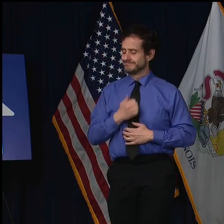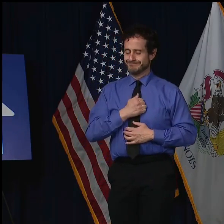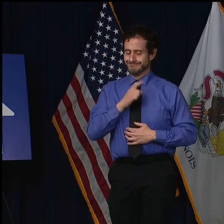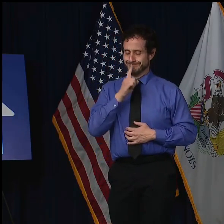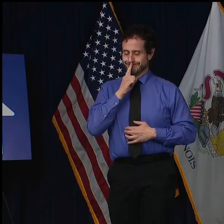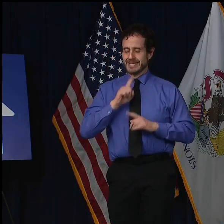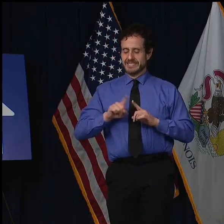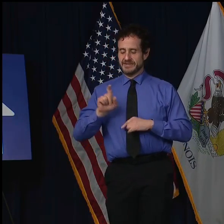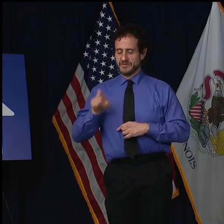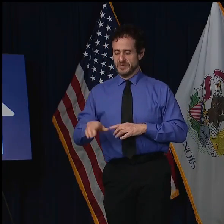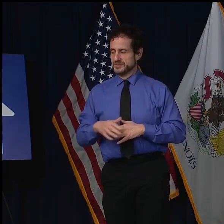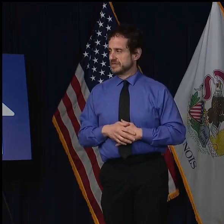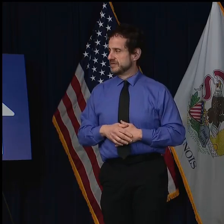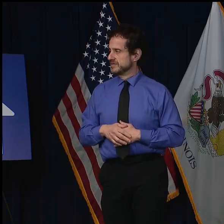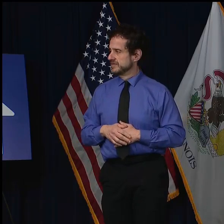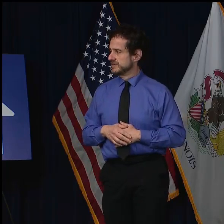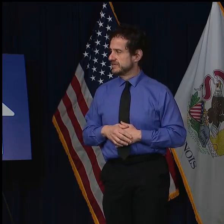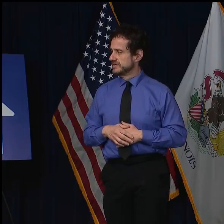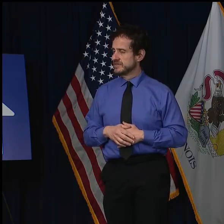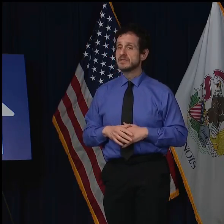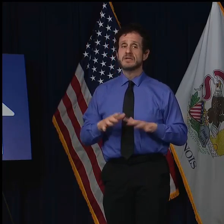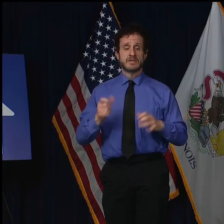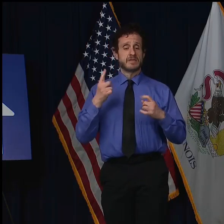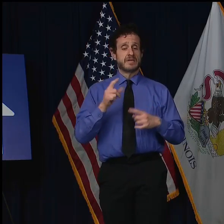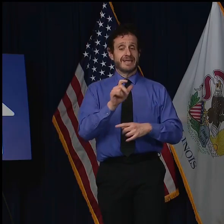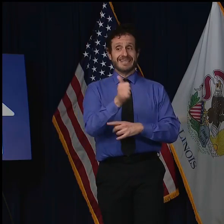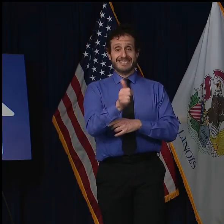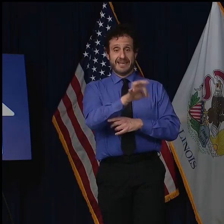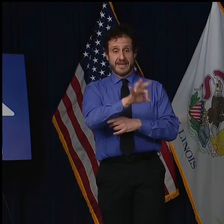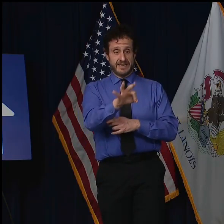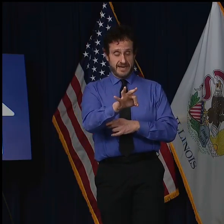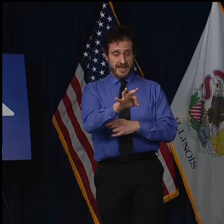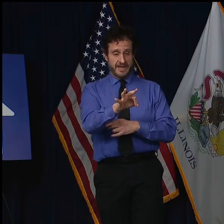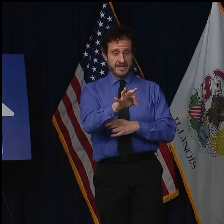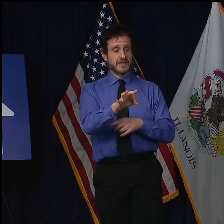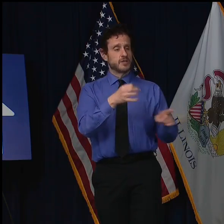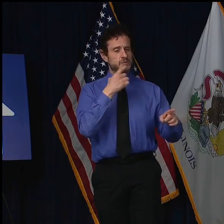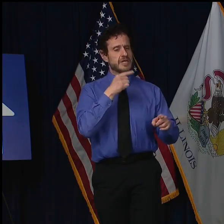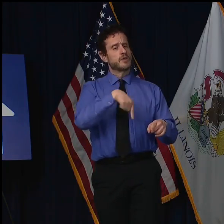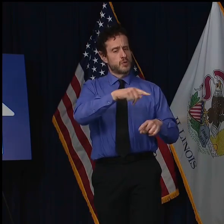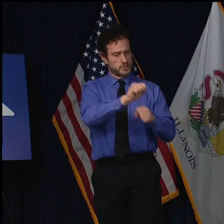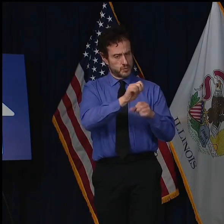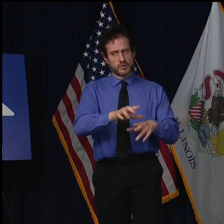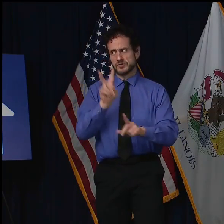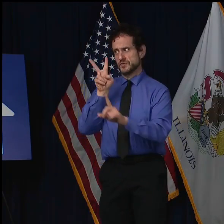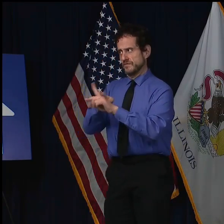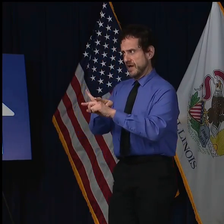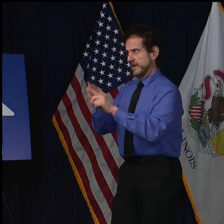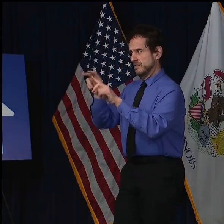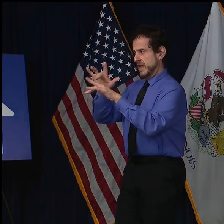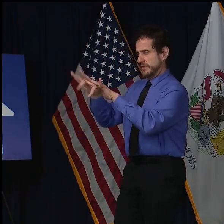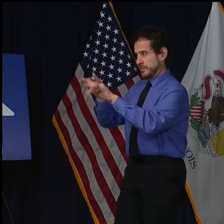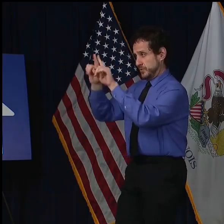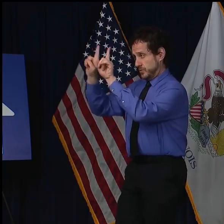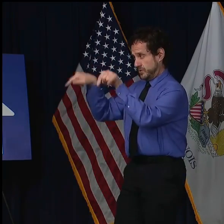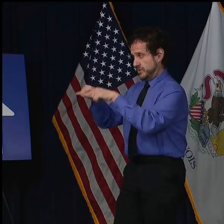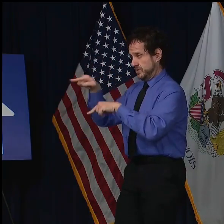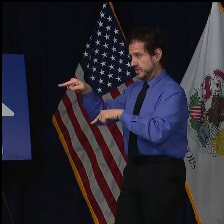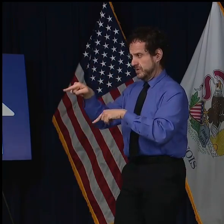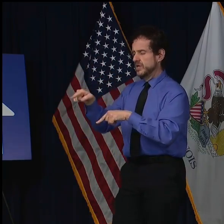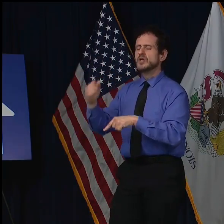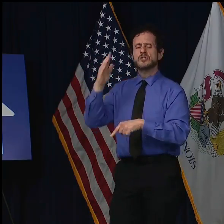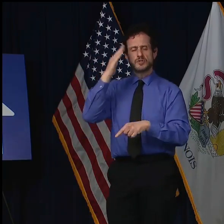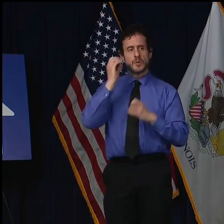she's asking a different question. Okay, so since 1099 employees have already been told to file online, does the state have an estimate based on that of how many people will